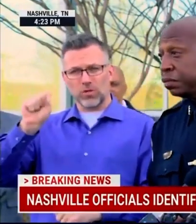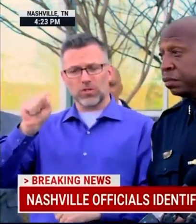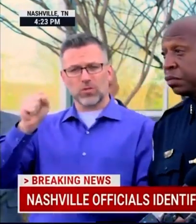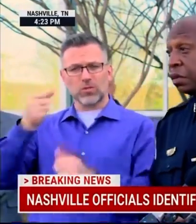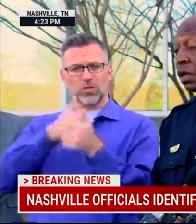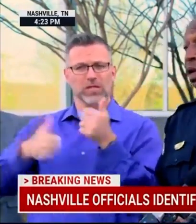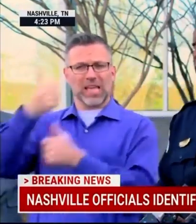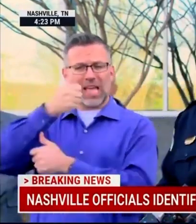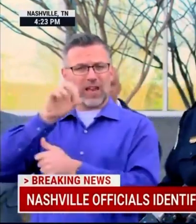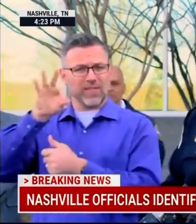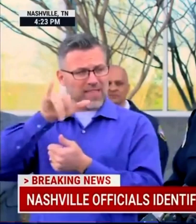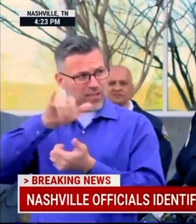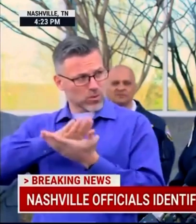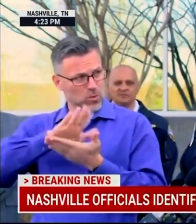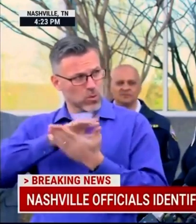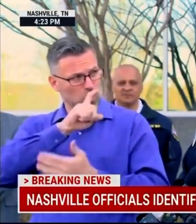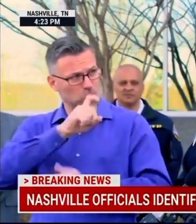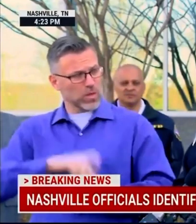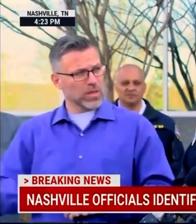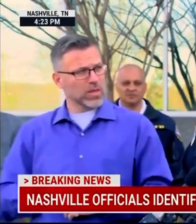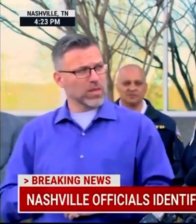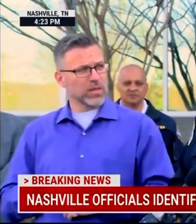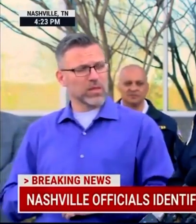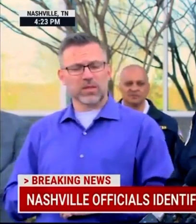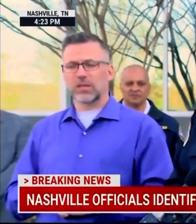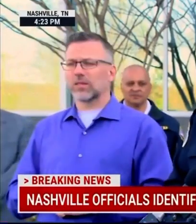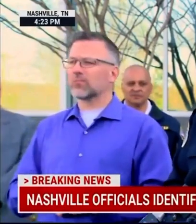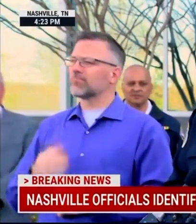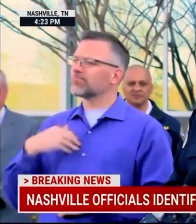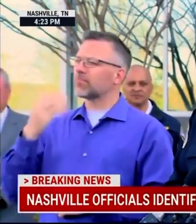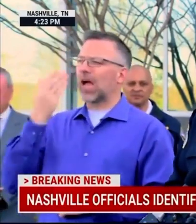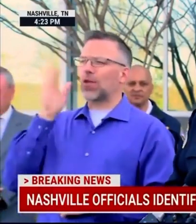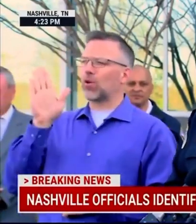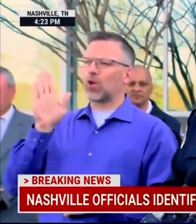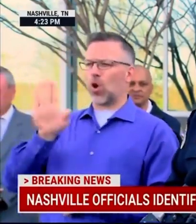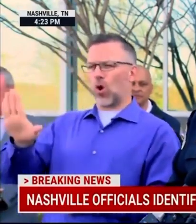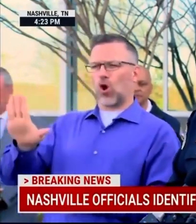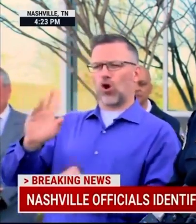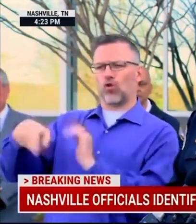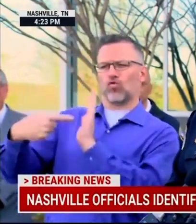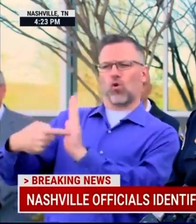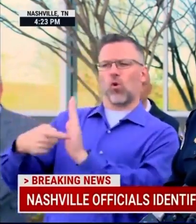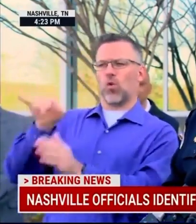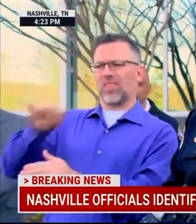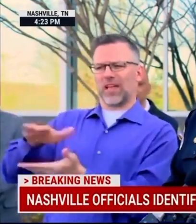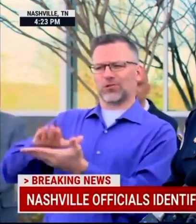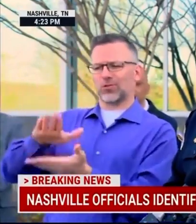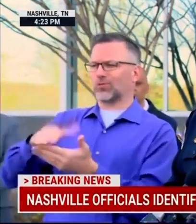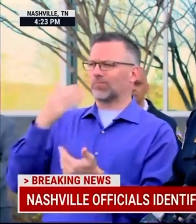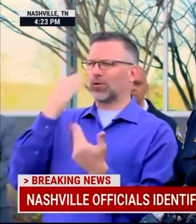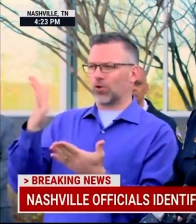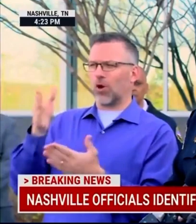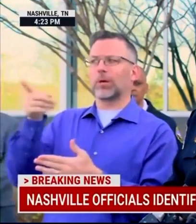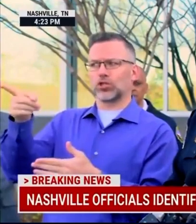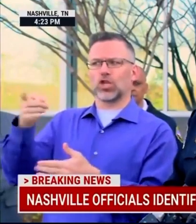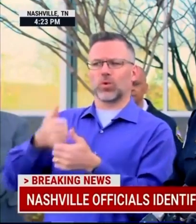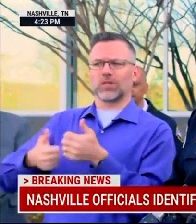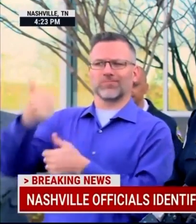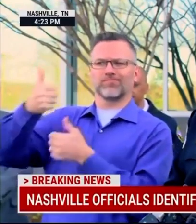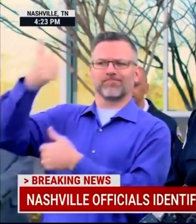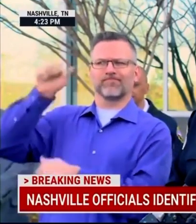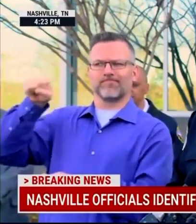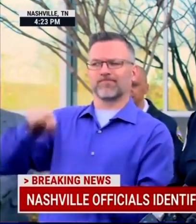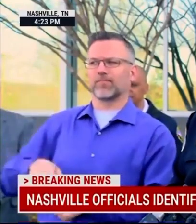Was head of the school? There was some, I don't know her exact capacity within the school, but it was higher up in echelon.